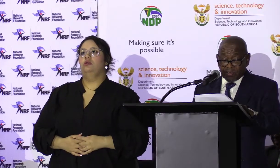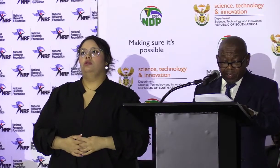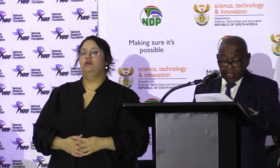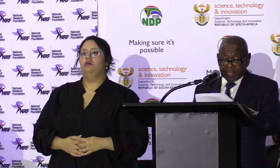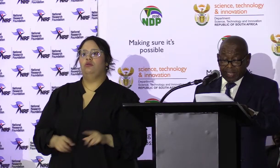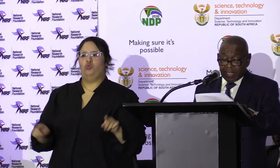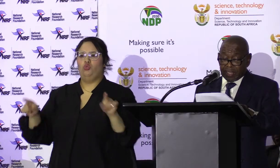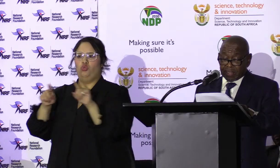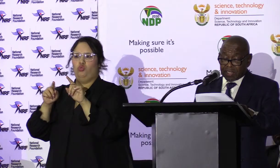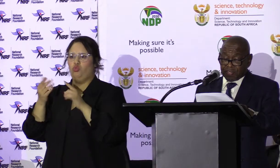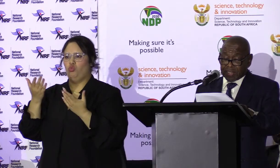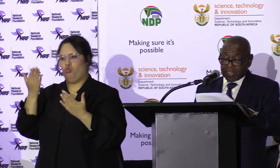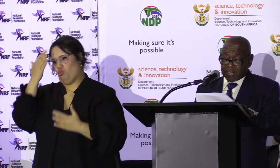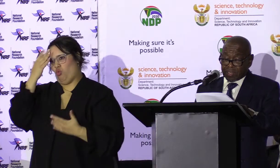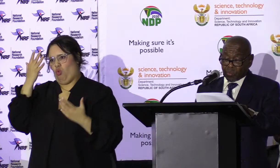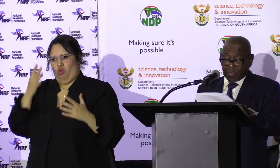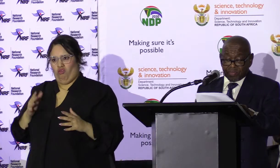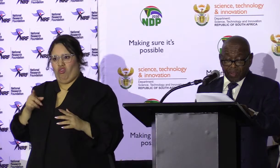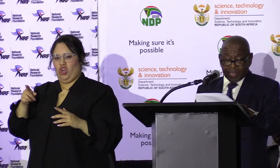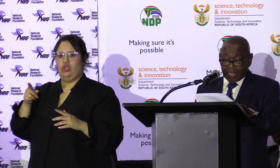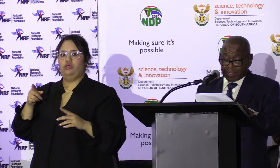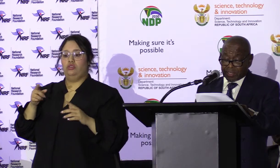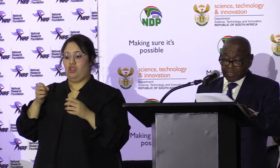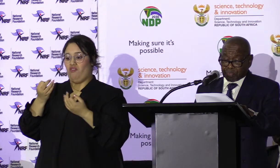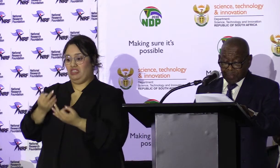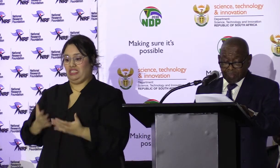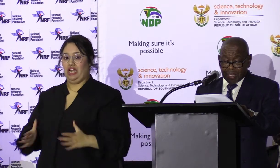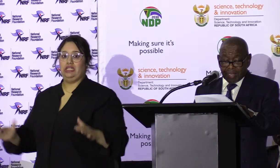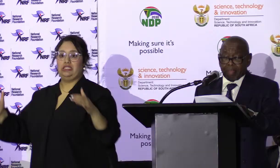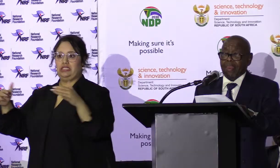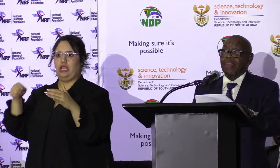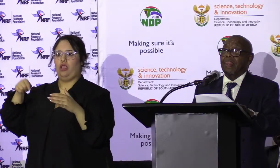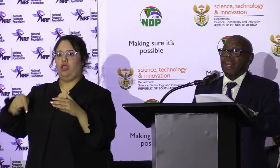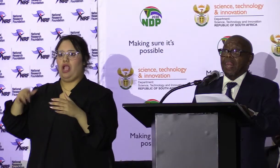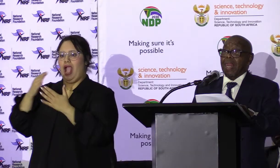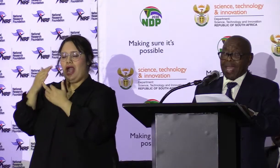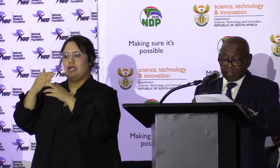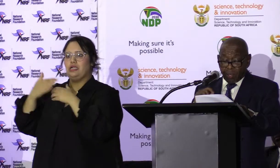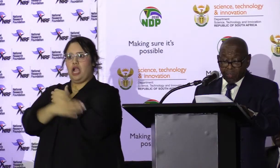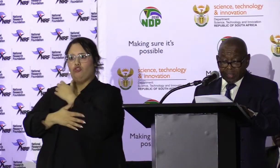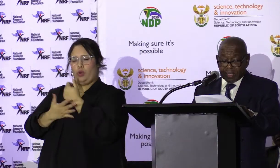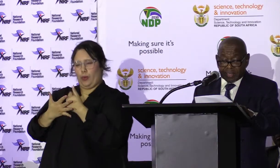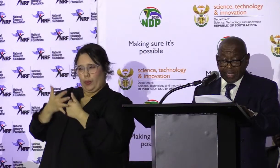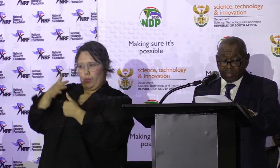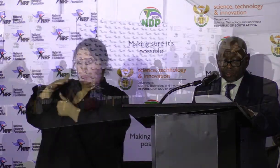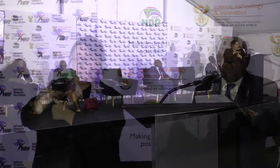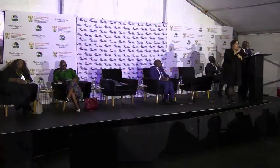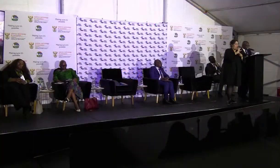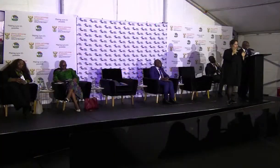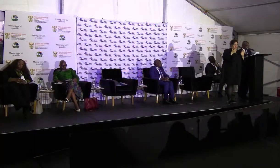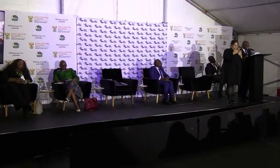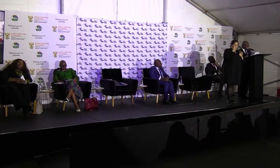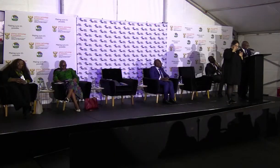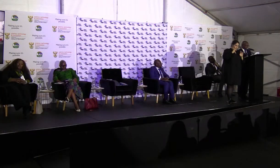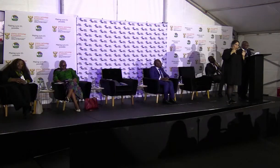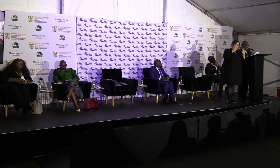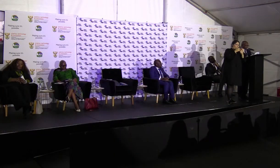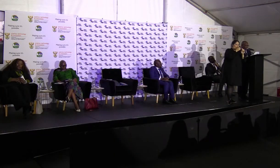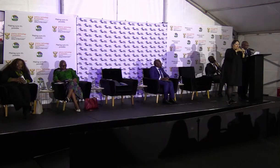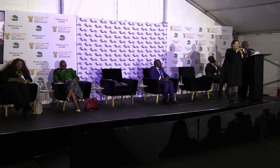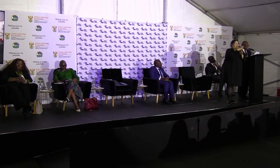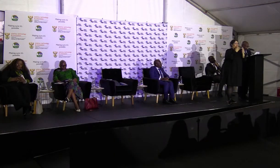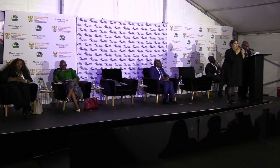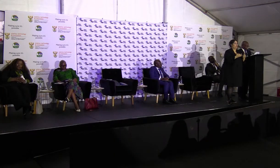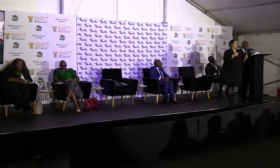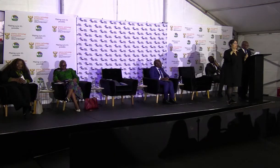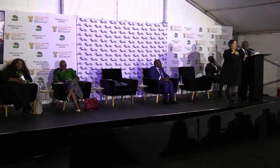As you may have already heard, this facility is one of our country's premier and oldest astronomy facilities, and it